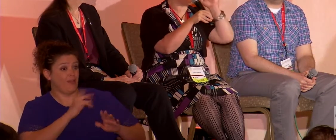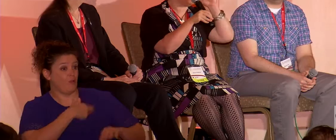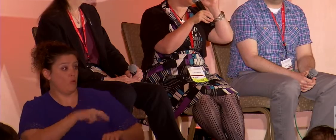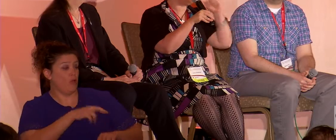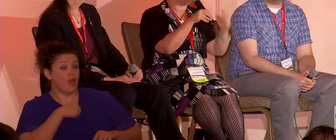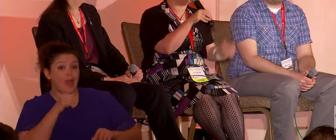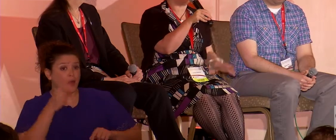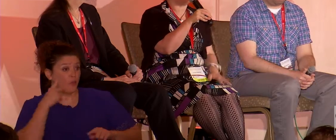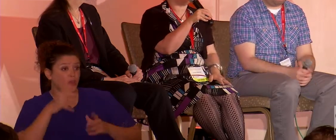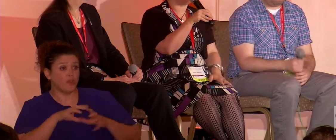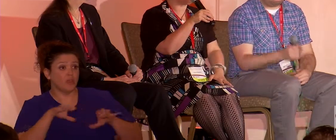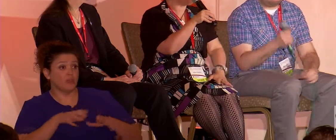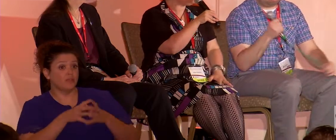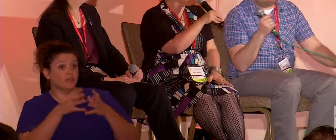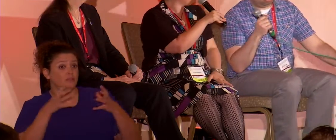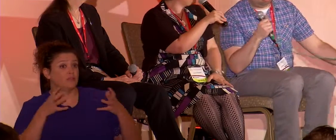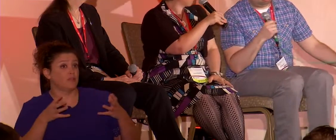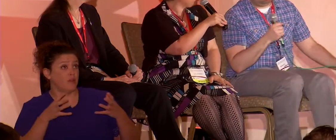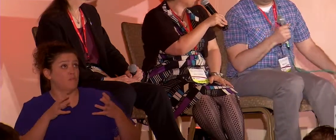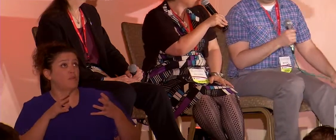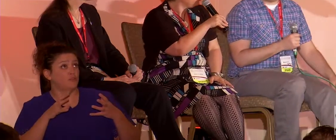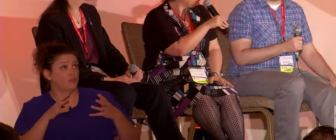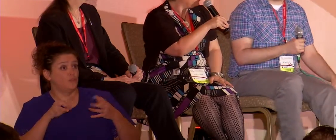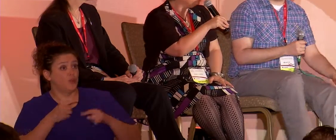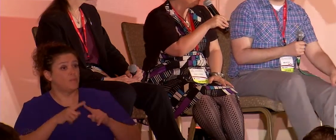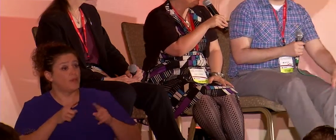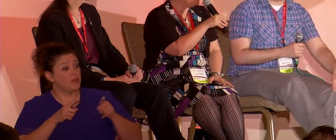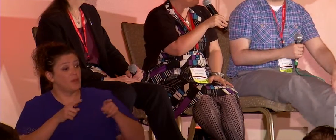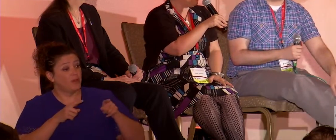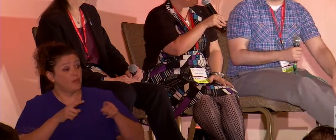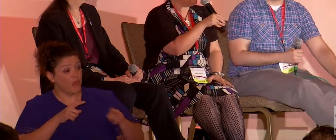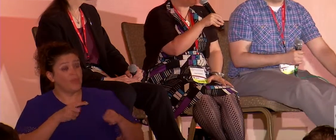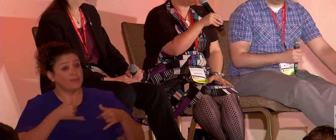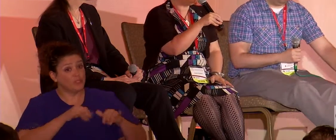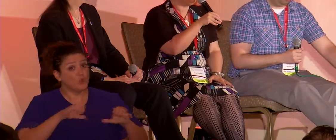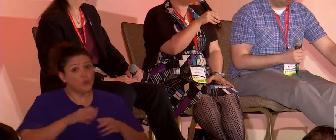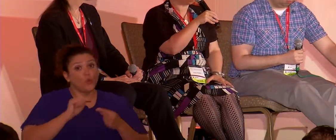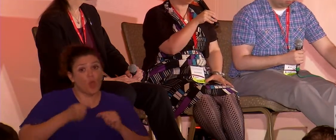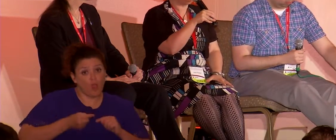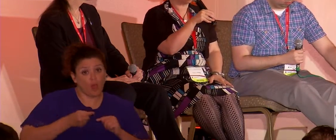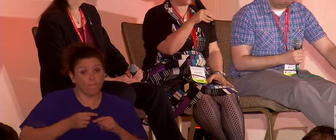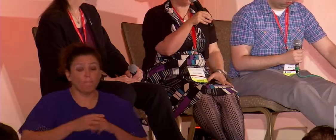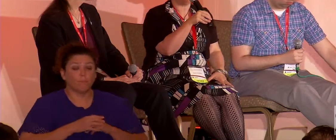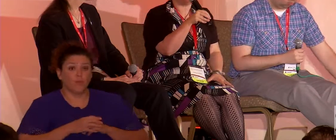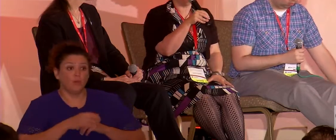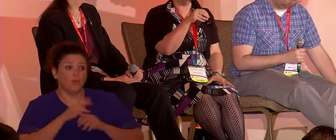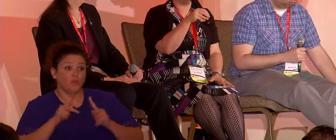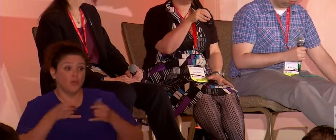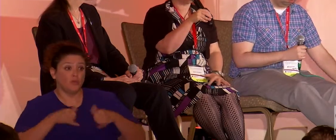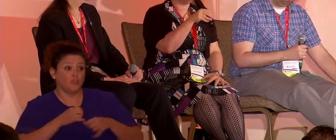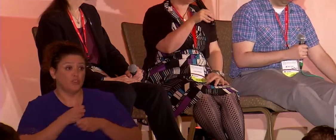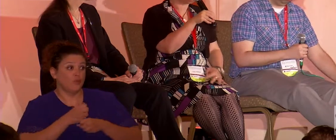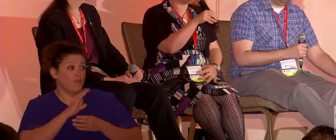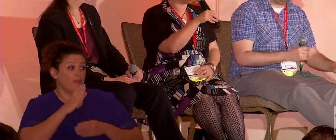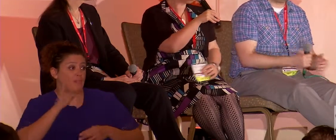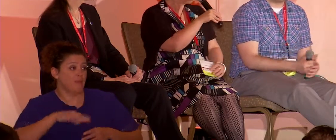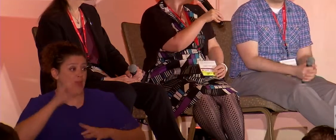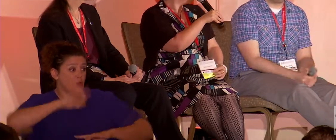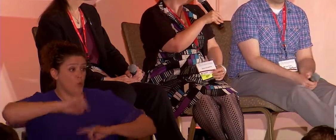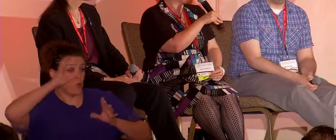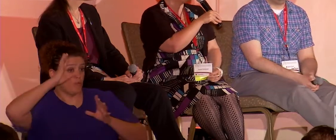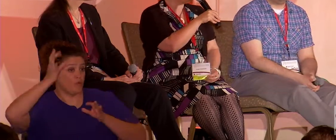harm as the hardline version, but I think it still does harm. People still make really bad, horrible